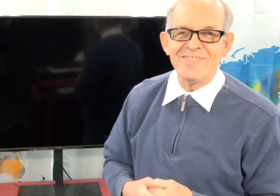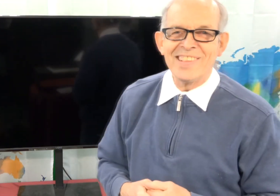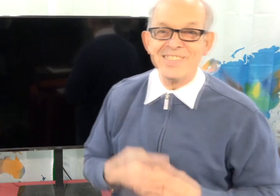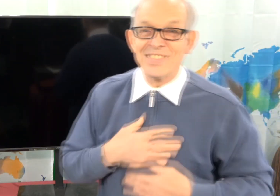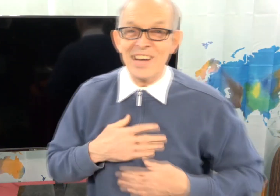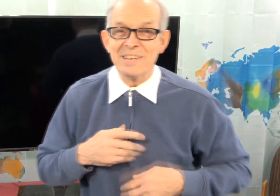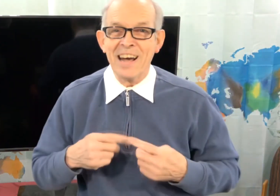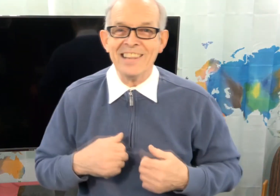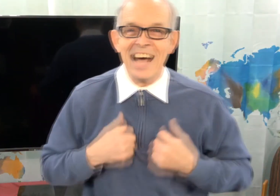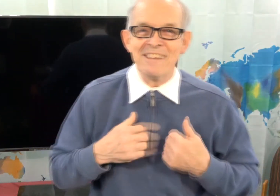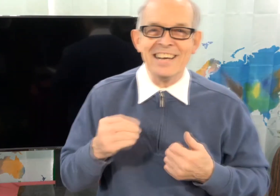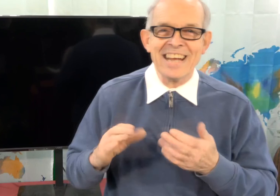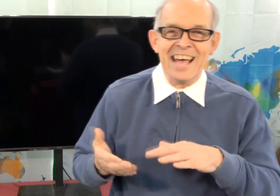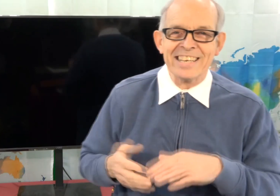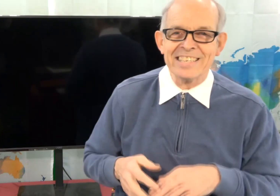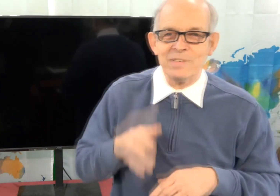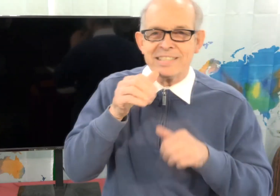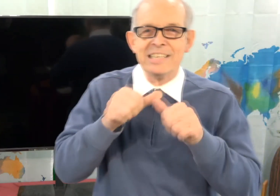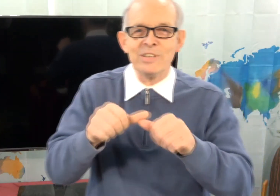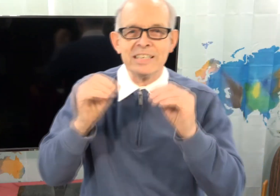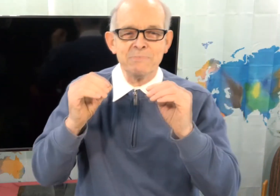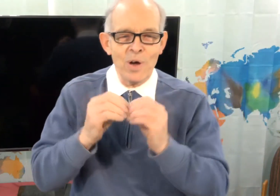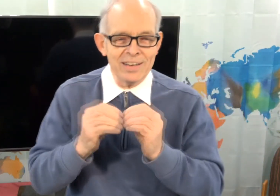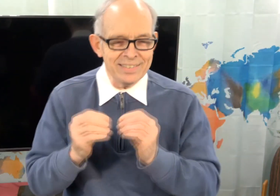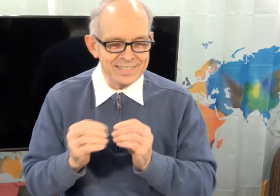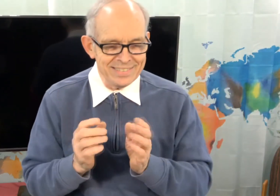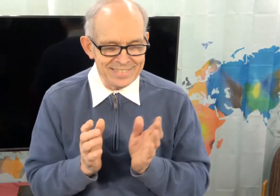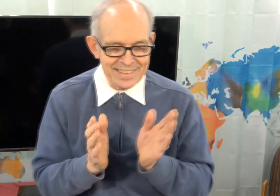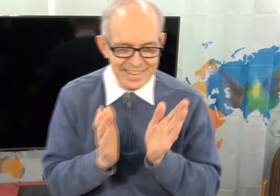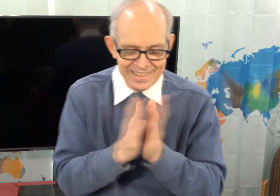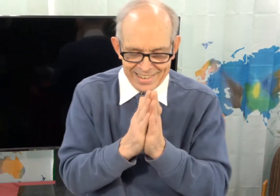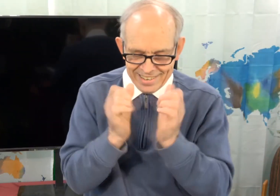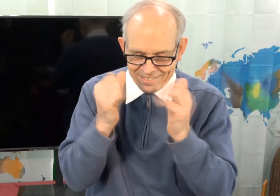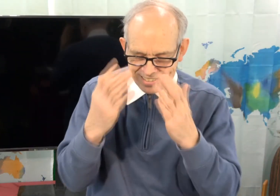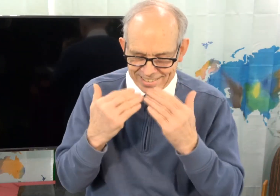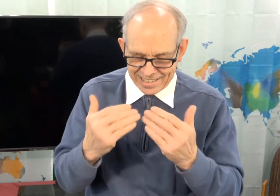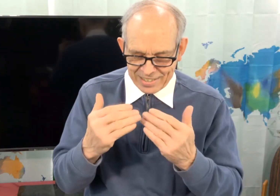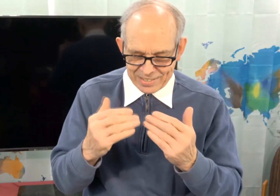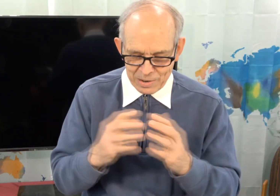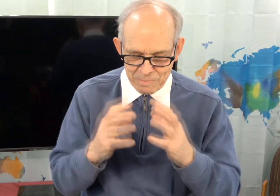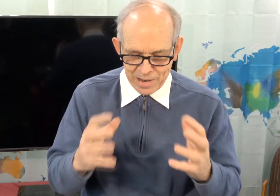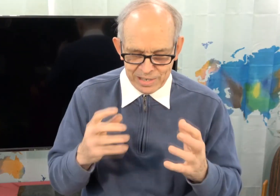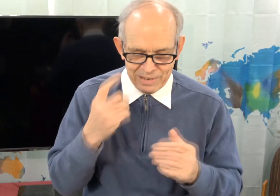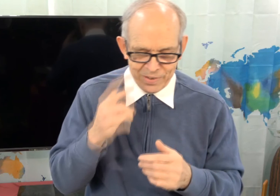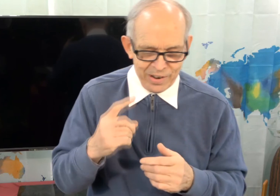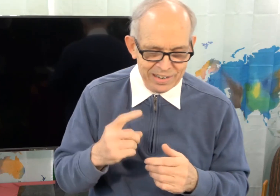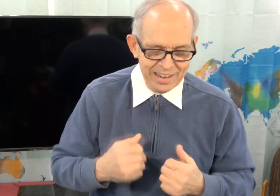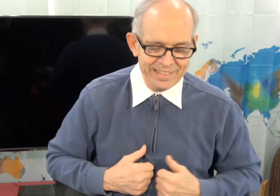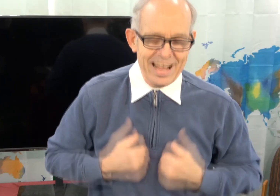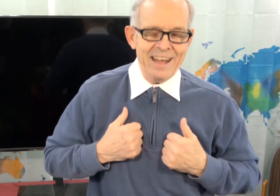You say, my life or death, but take it with you, boy. Father, thank you so much for life